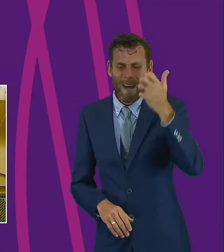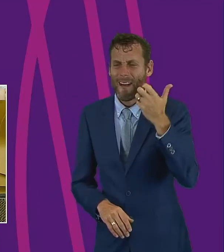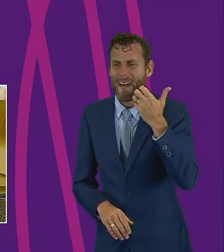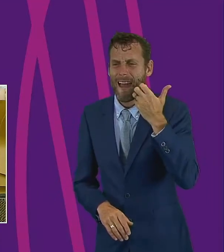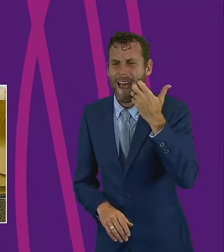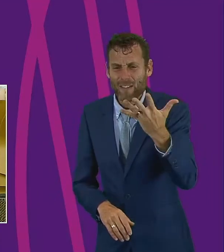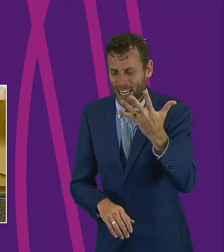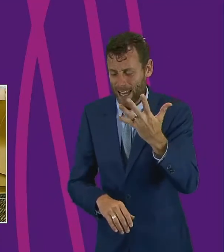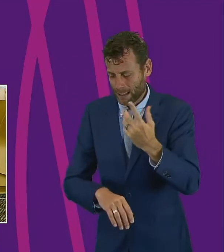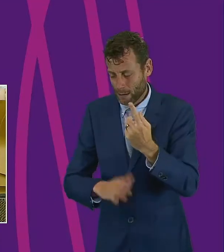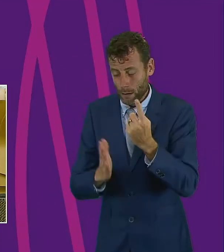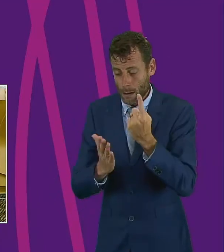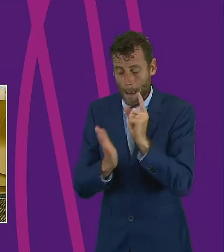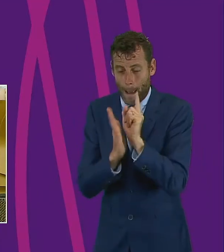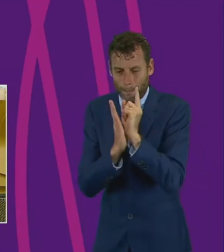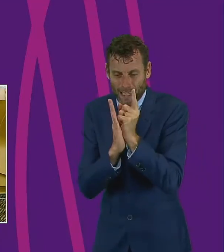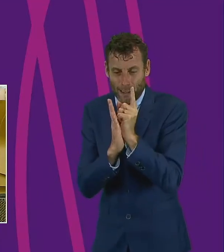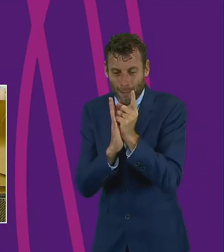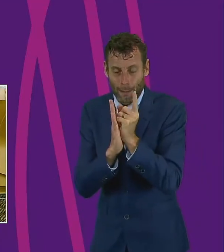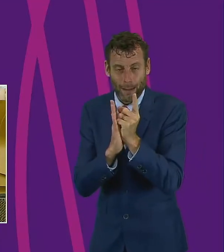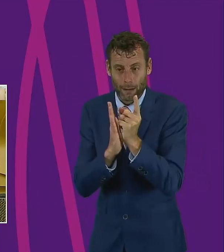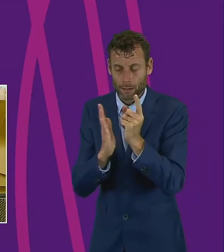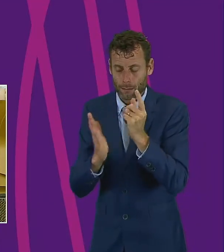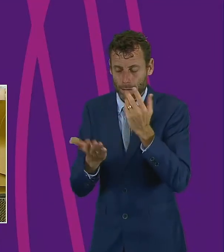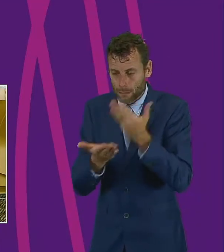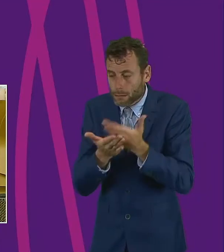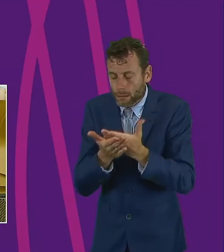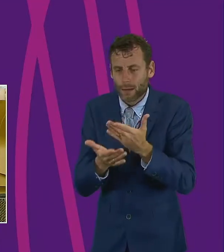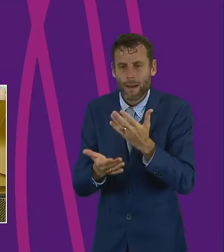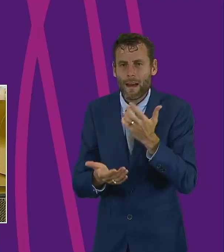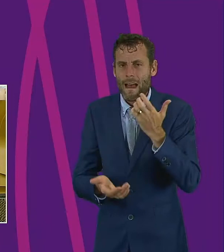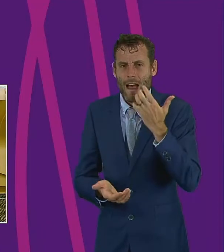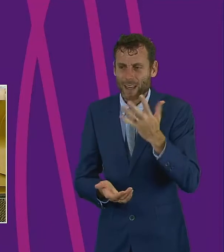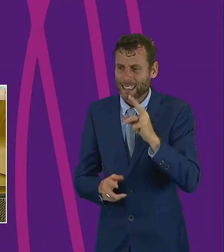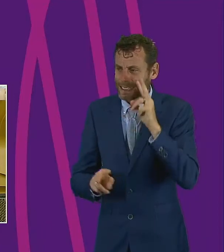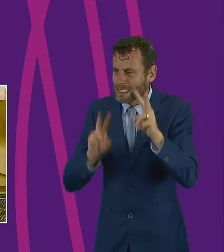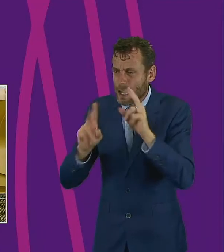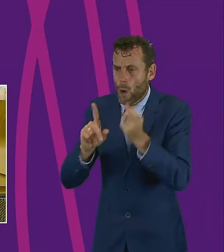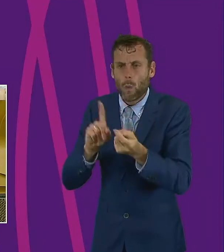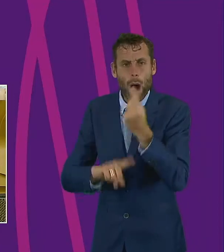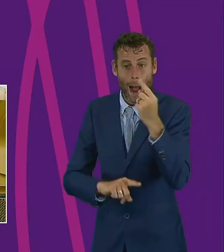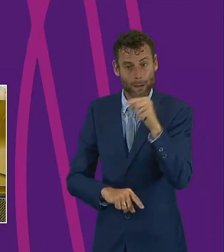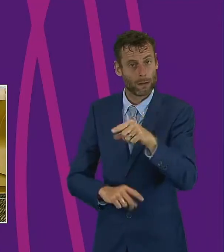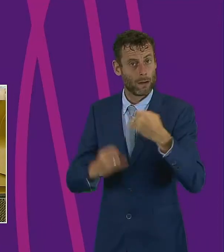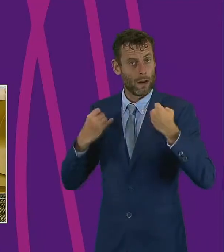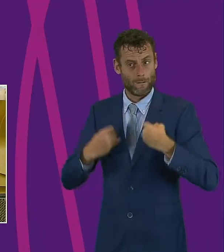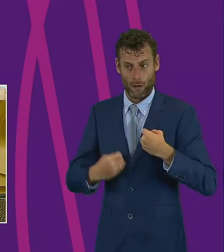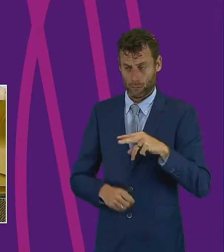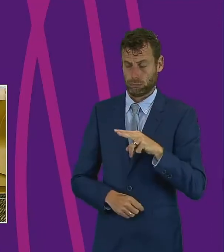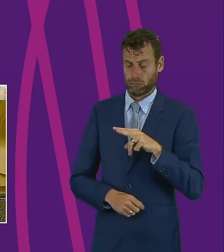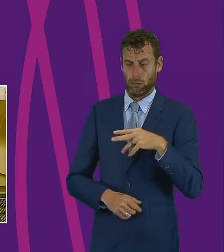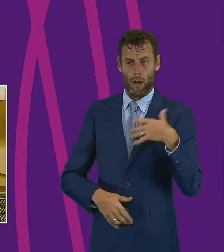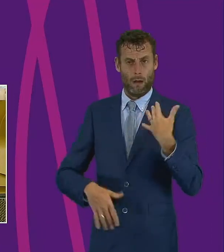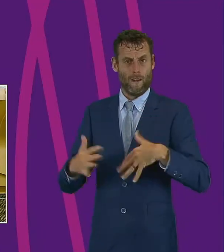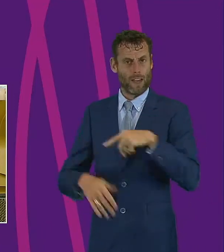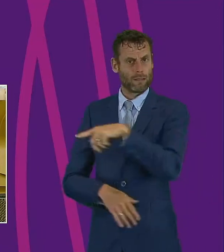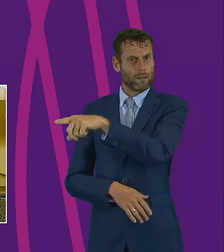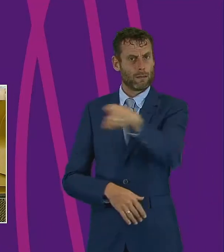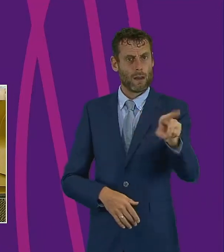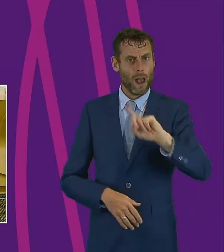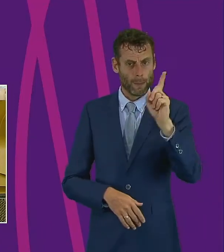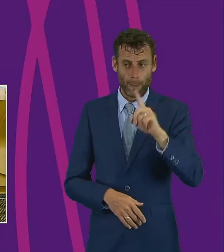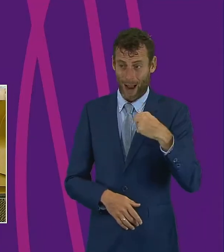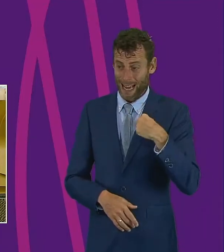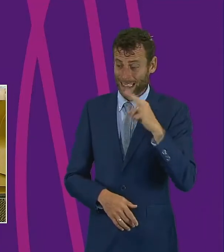almost minute-by-minute basis of the impact of this virus on individuals, on families, on communities, on businesses across the country. And